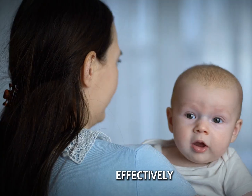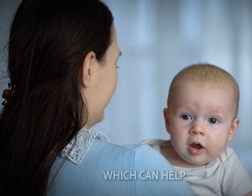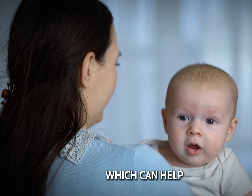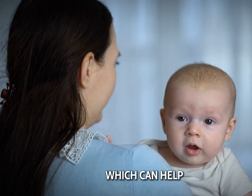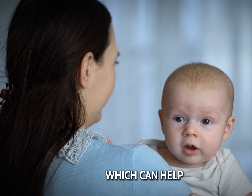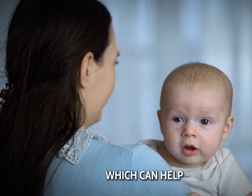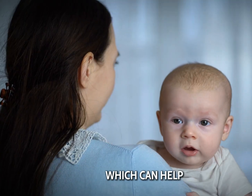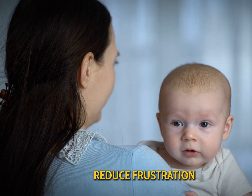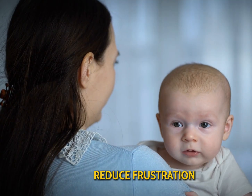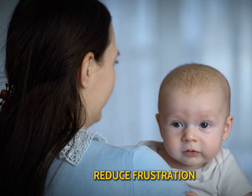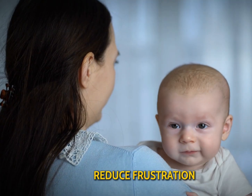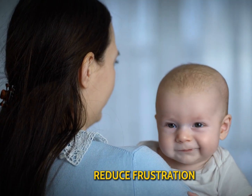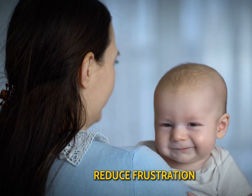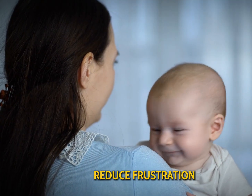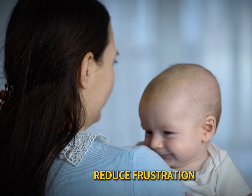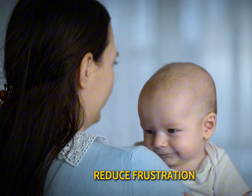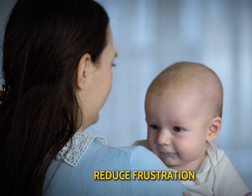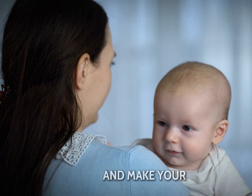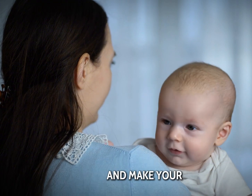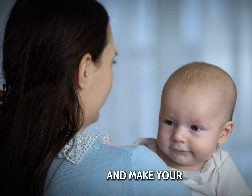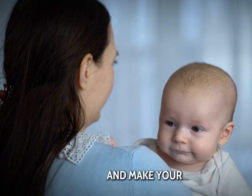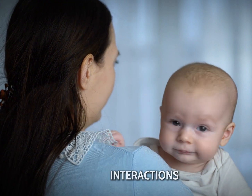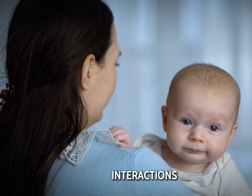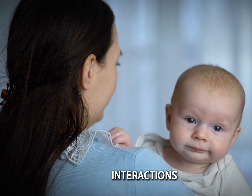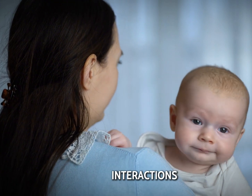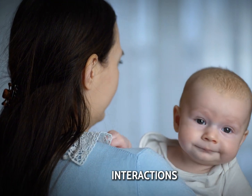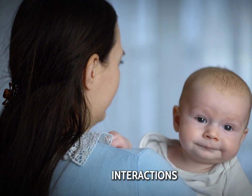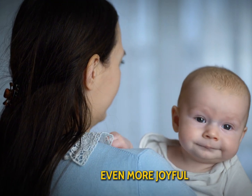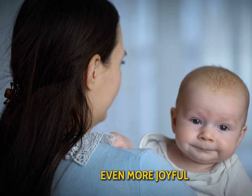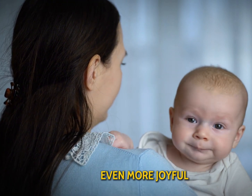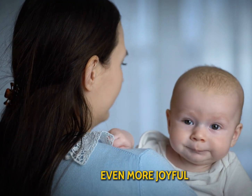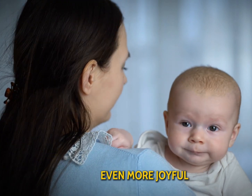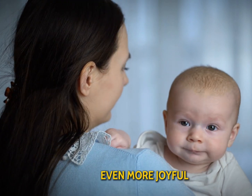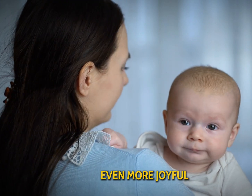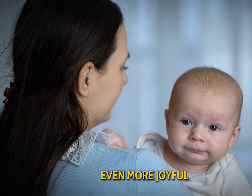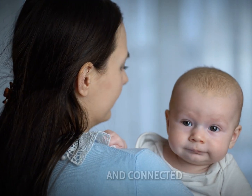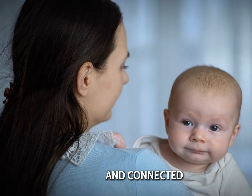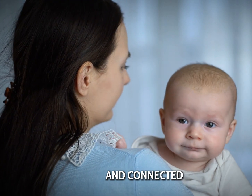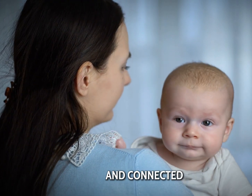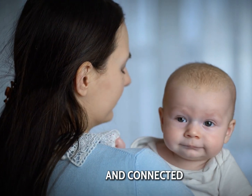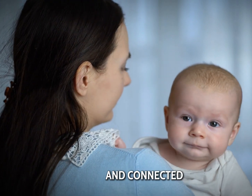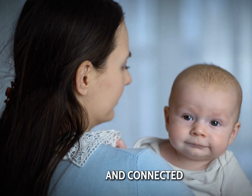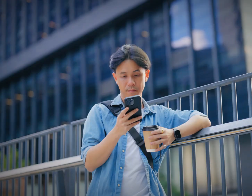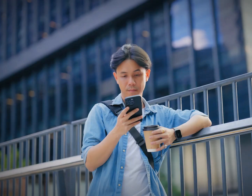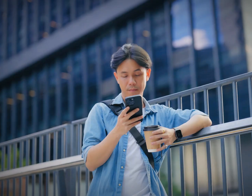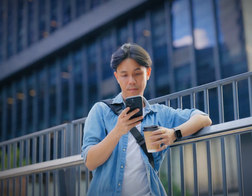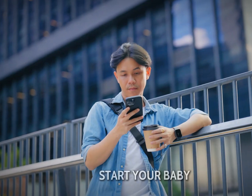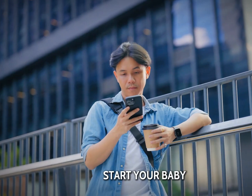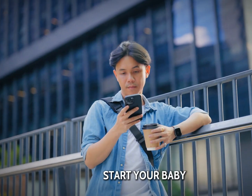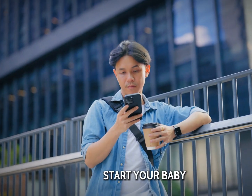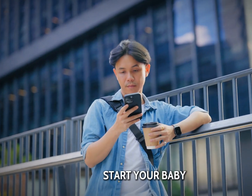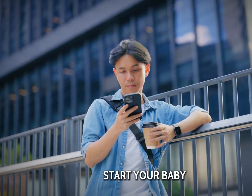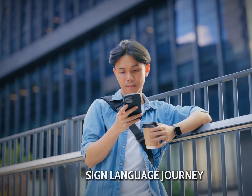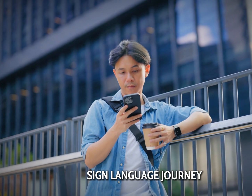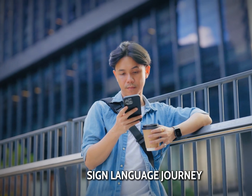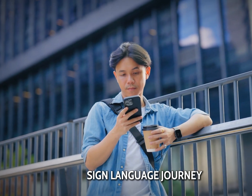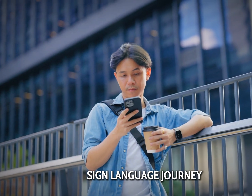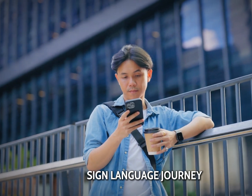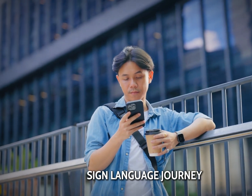which can help reduce frustration and make your interactions even more joyful and connected. Start your baby's sign language journey with